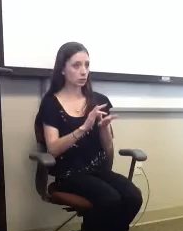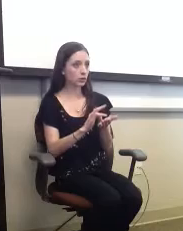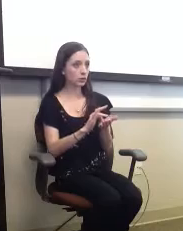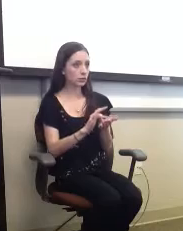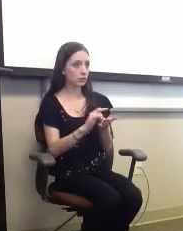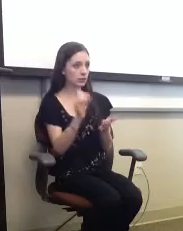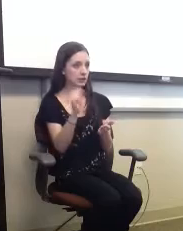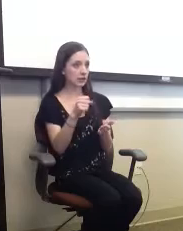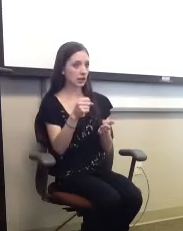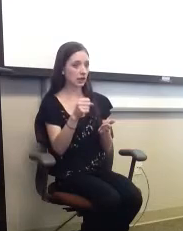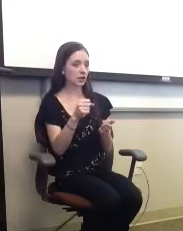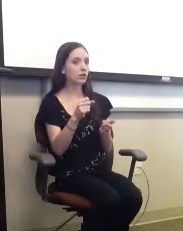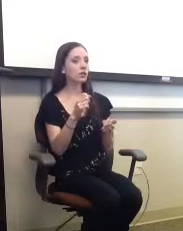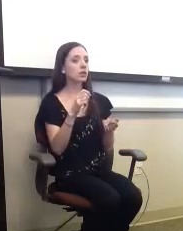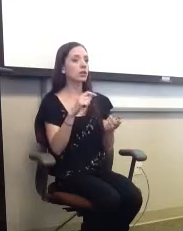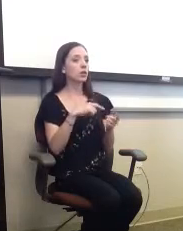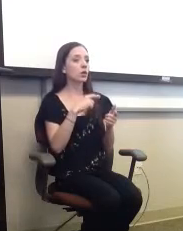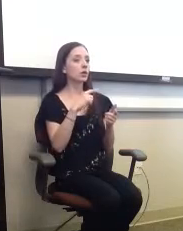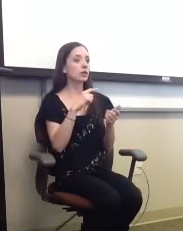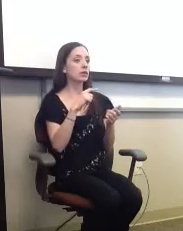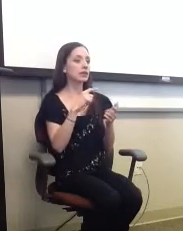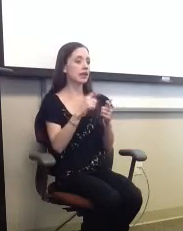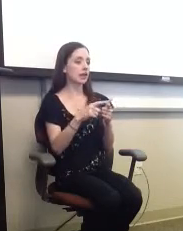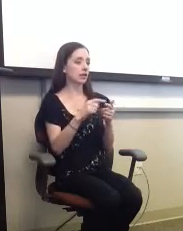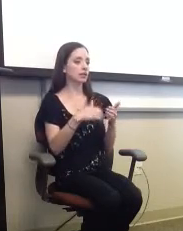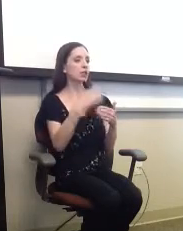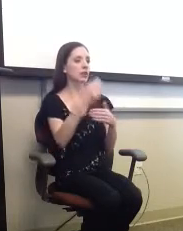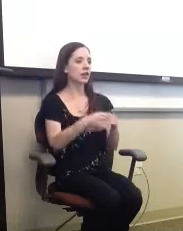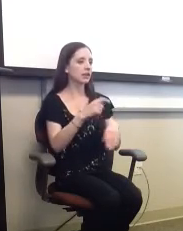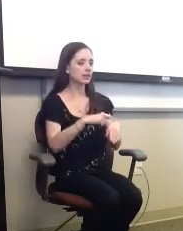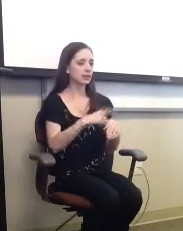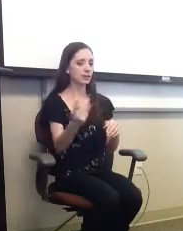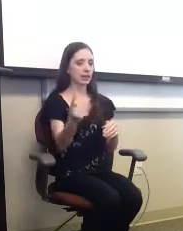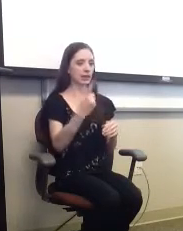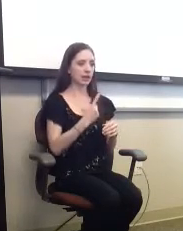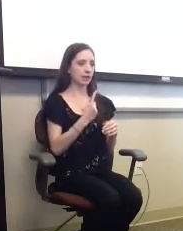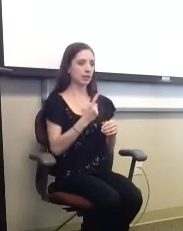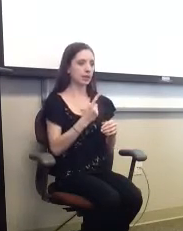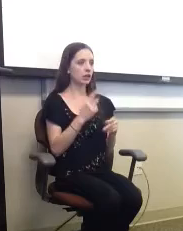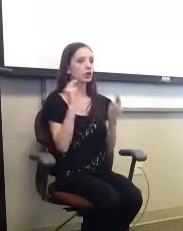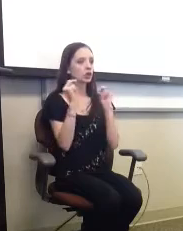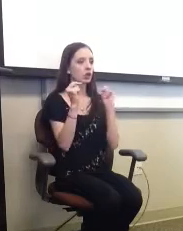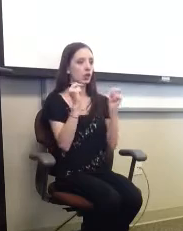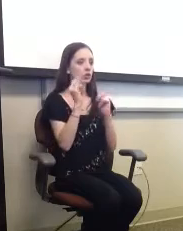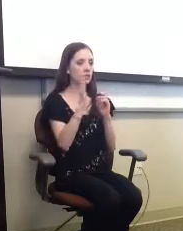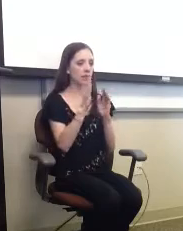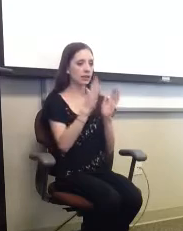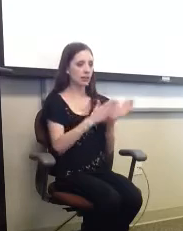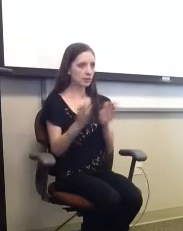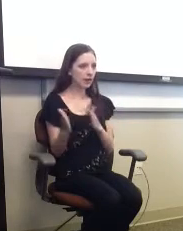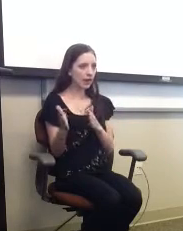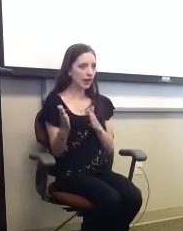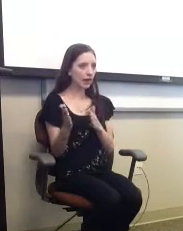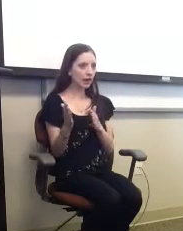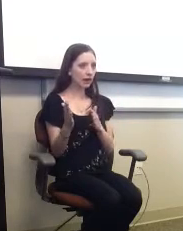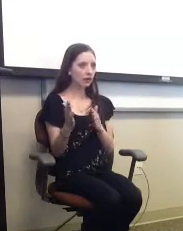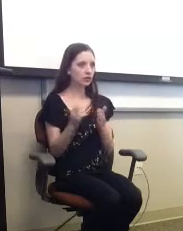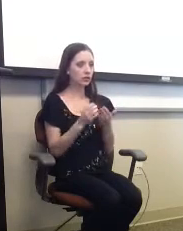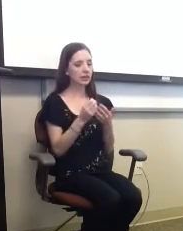change the plan. Firm it up. You don't wanna be super, prescriptive, because if I've got somebody going to see Dr. Rich and he's gonna